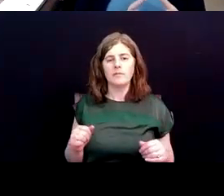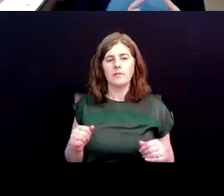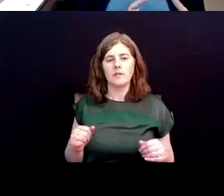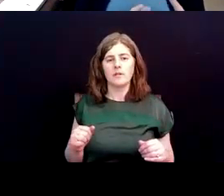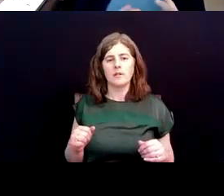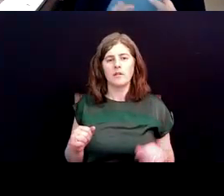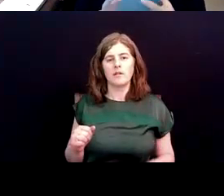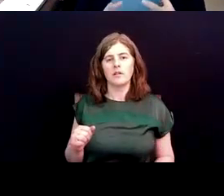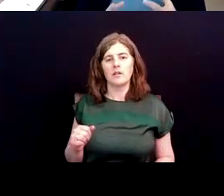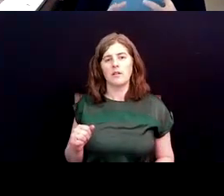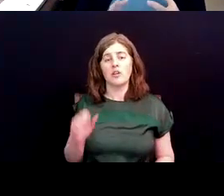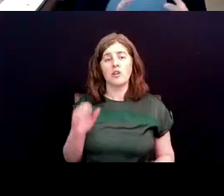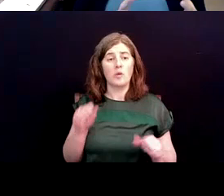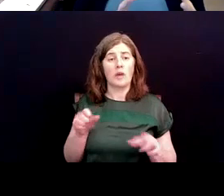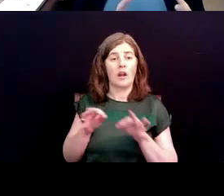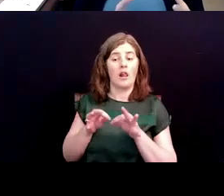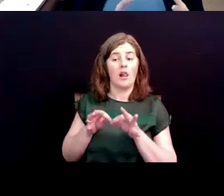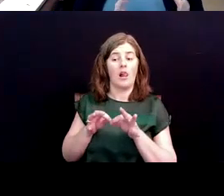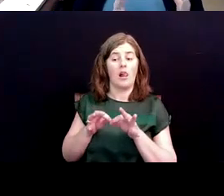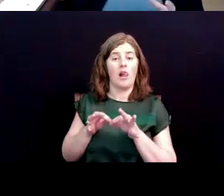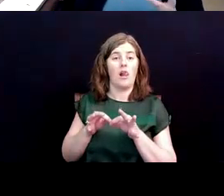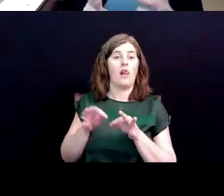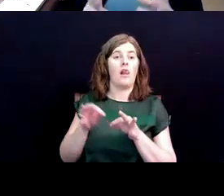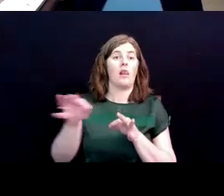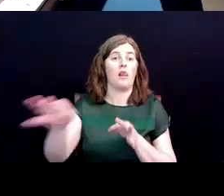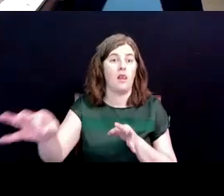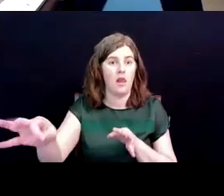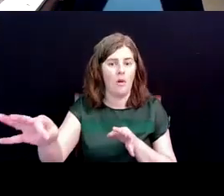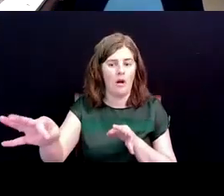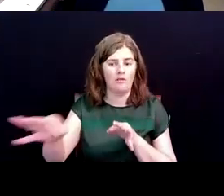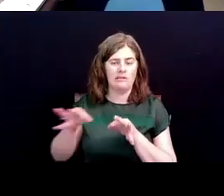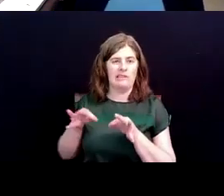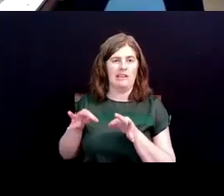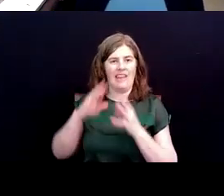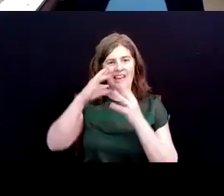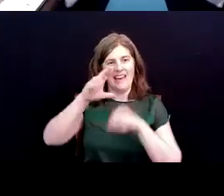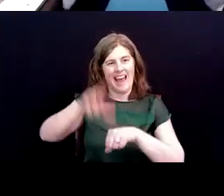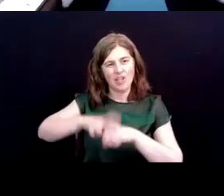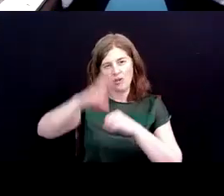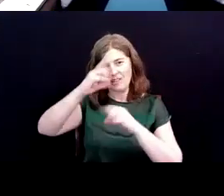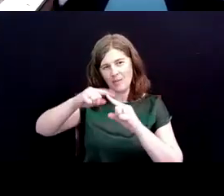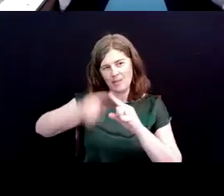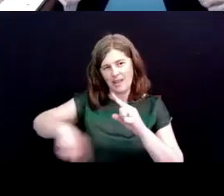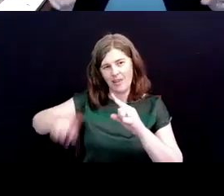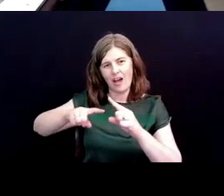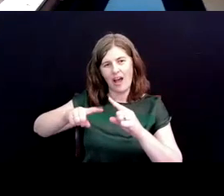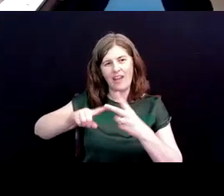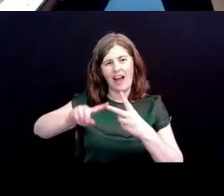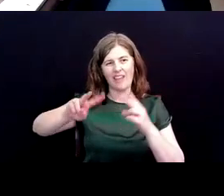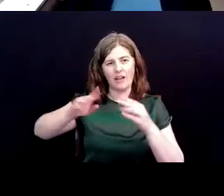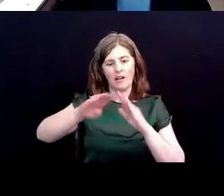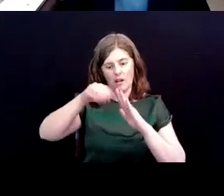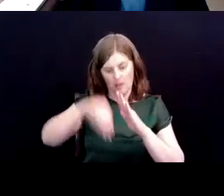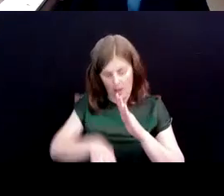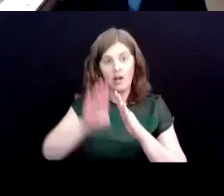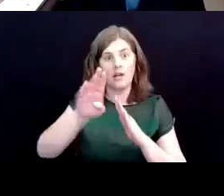overstay or overextend your natural sleep cycle and then enter into that sleep second wind cycle. And